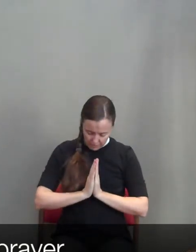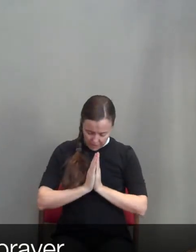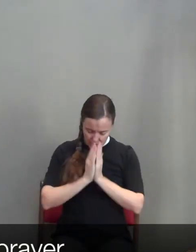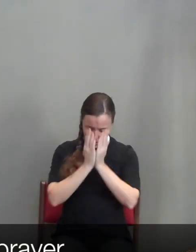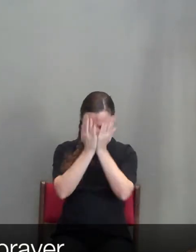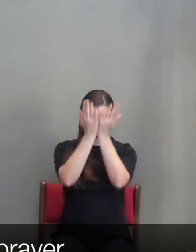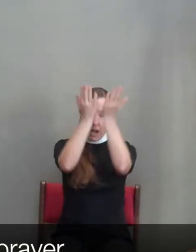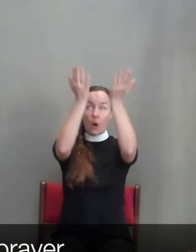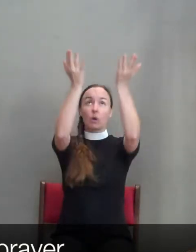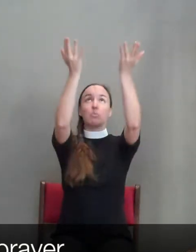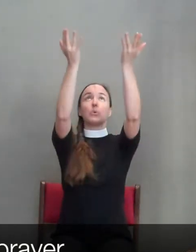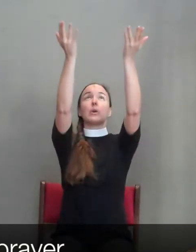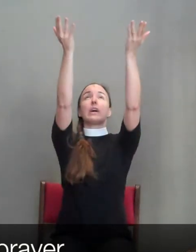Receive our prayer.